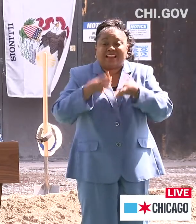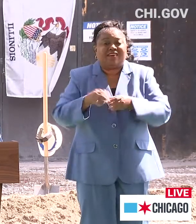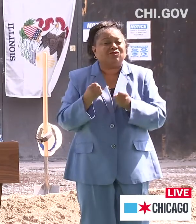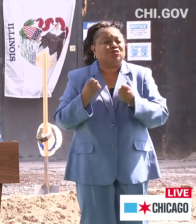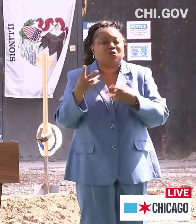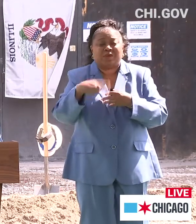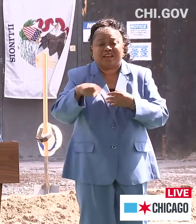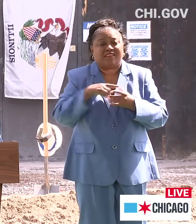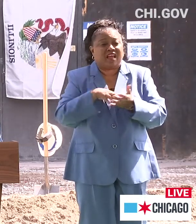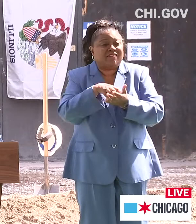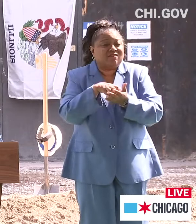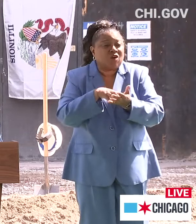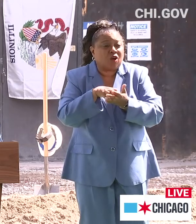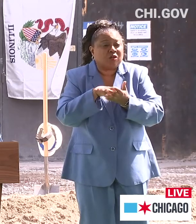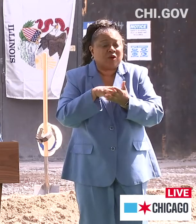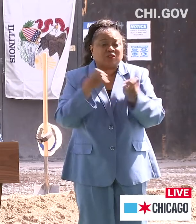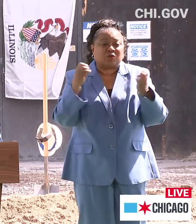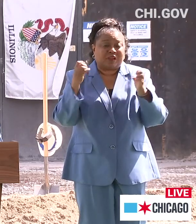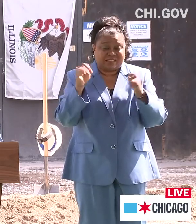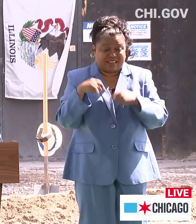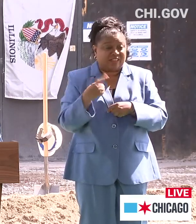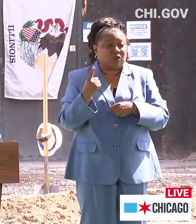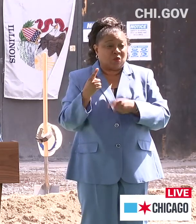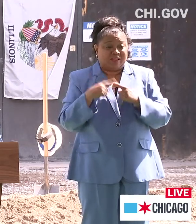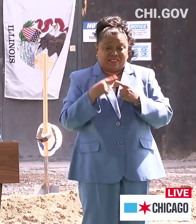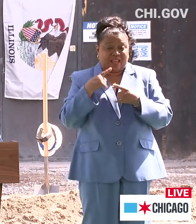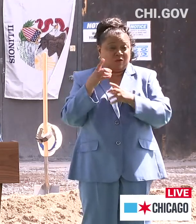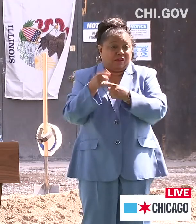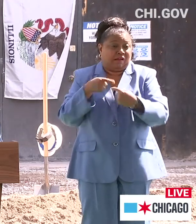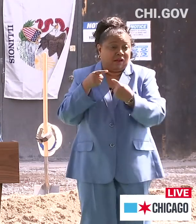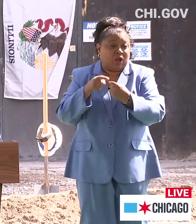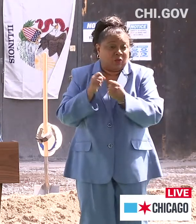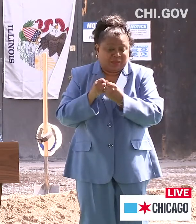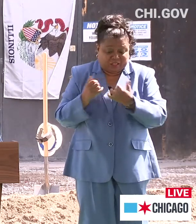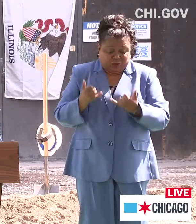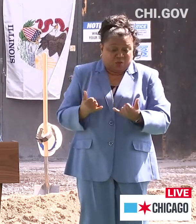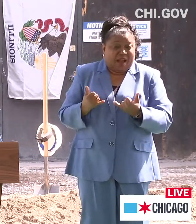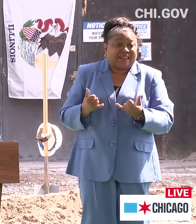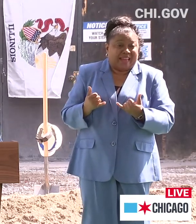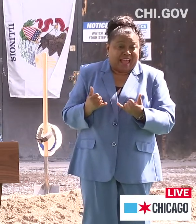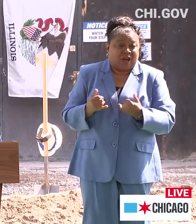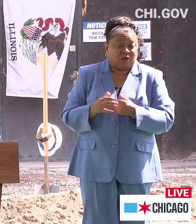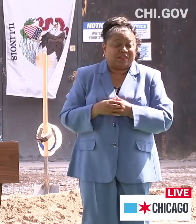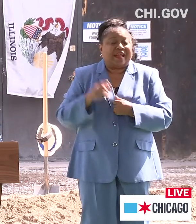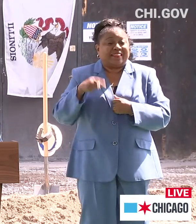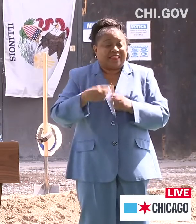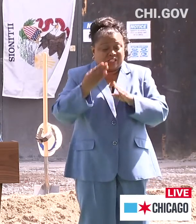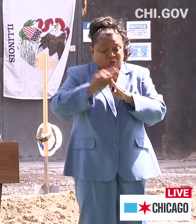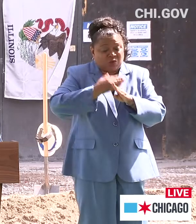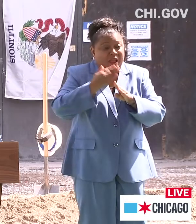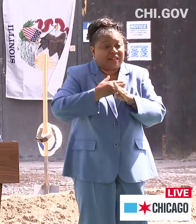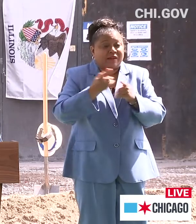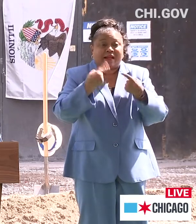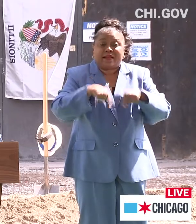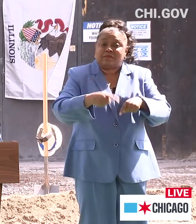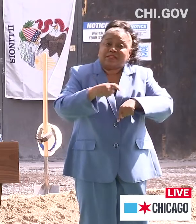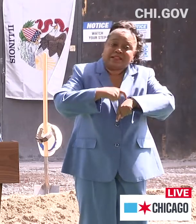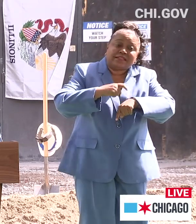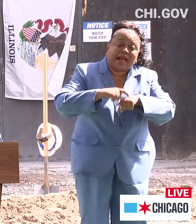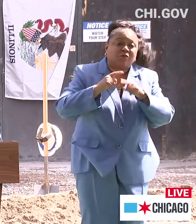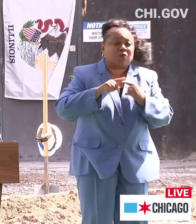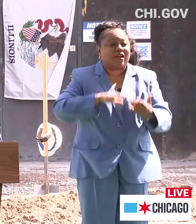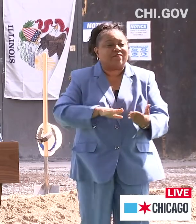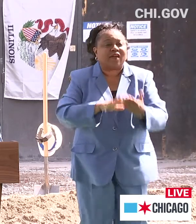too many of them vulnerable to crises like the one that we're grappling with right now. This renovation comes at a time where